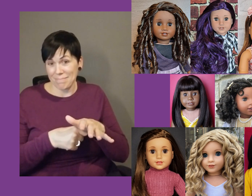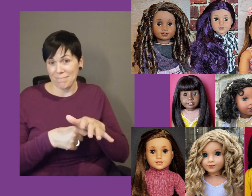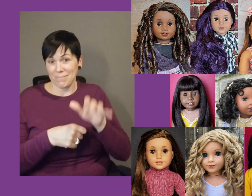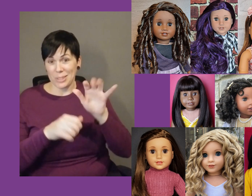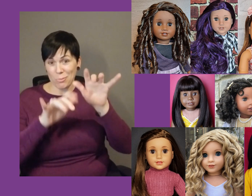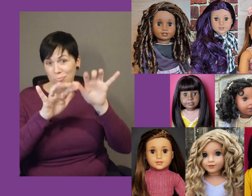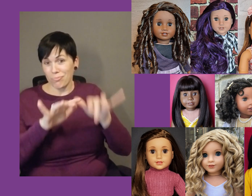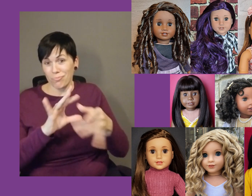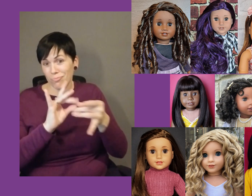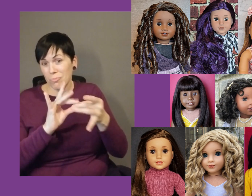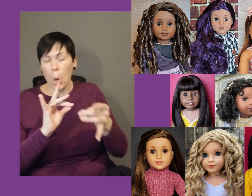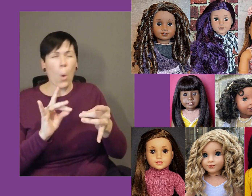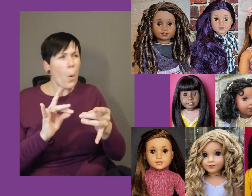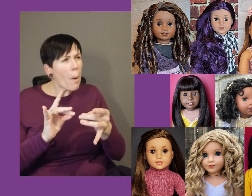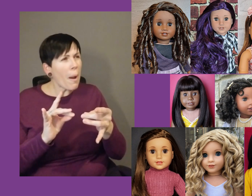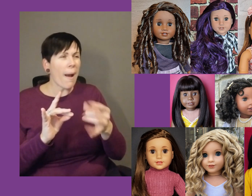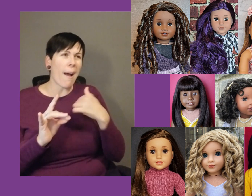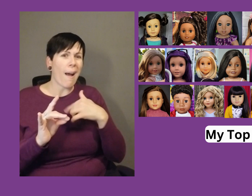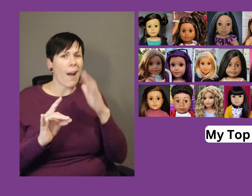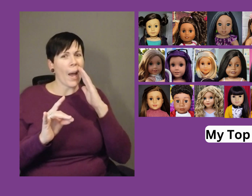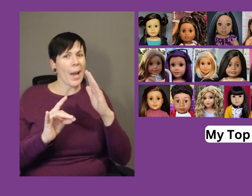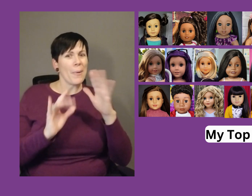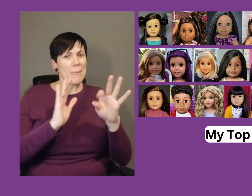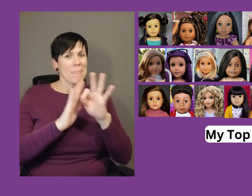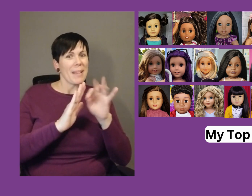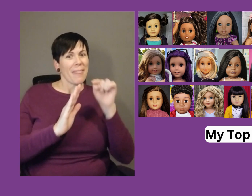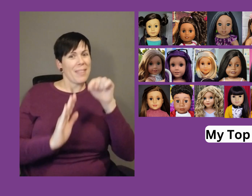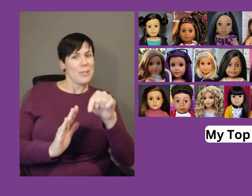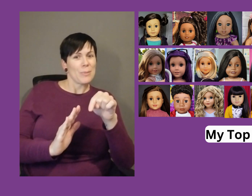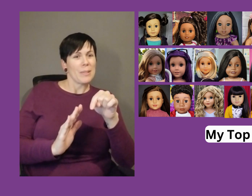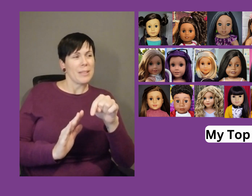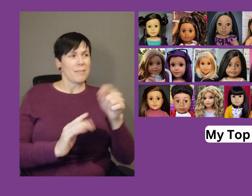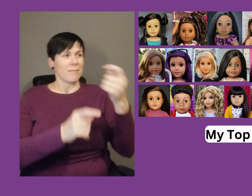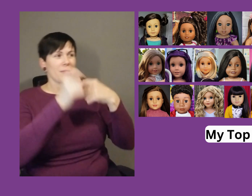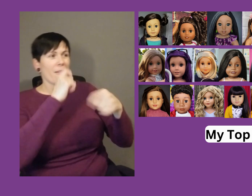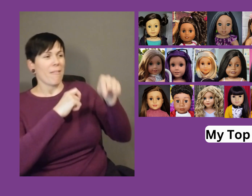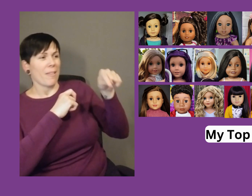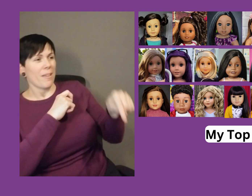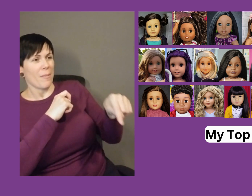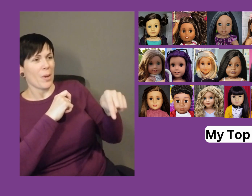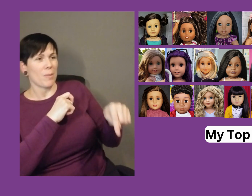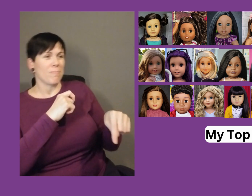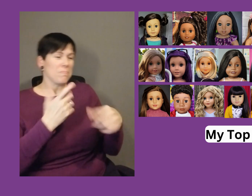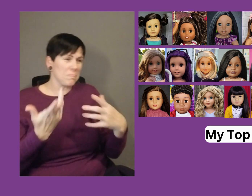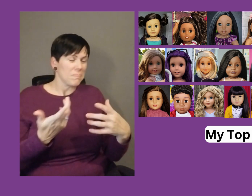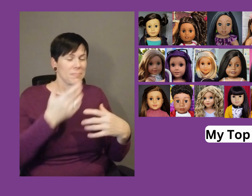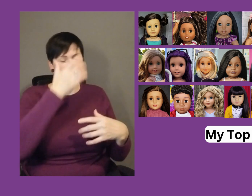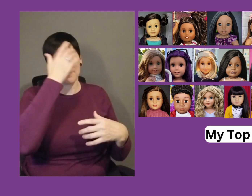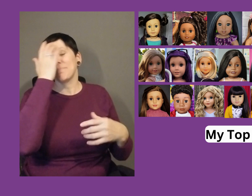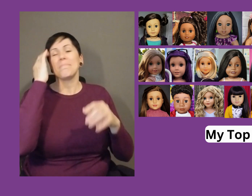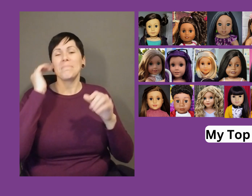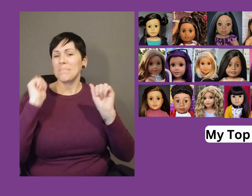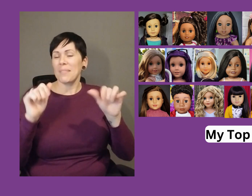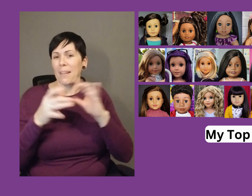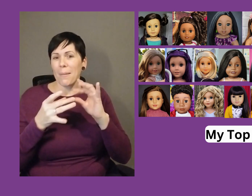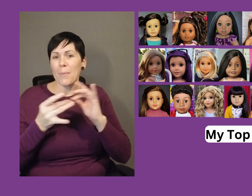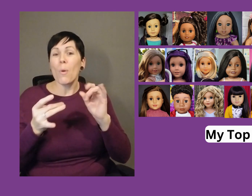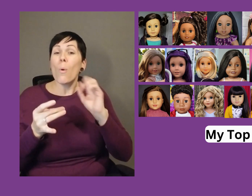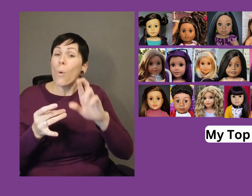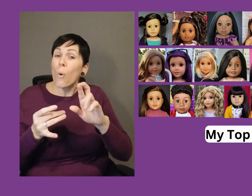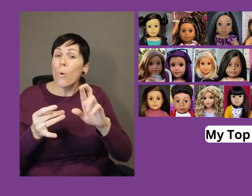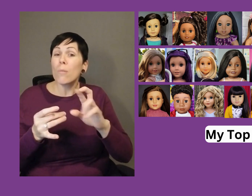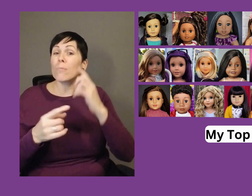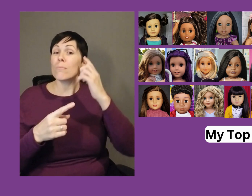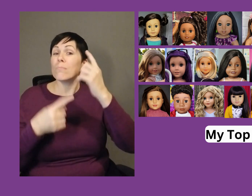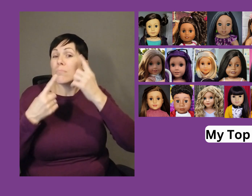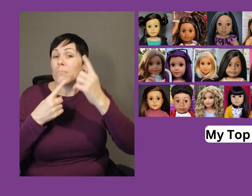definitely put this one, or instead of, I would have substituted this one for that one. Feel free to make those comments, or